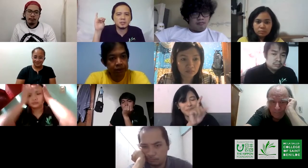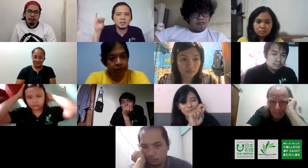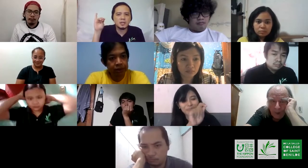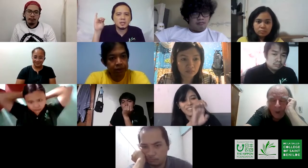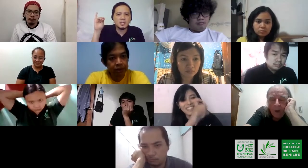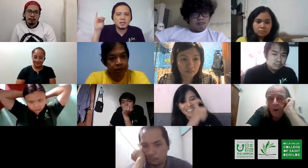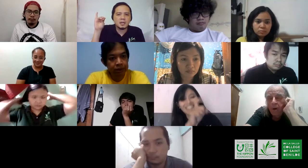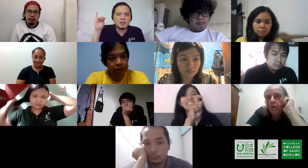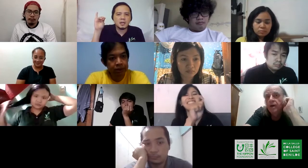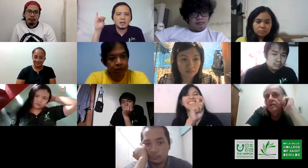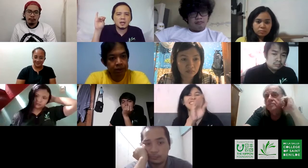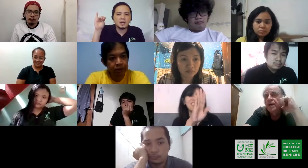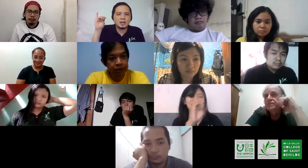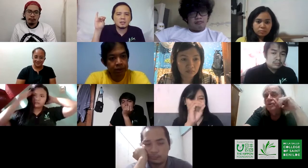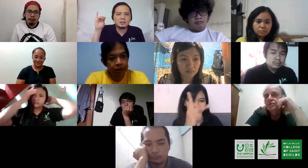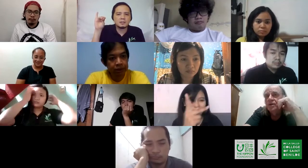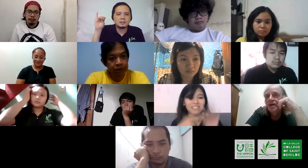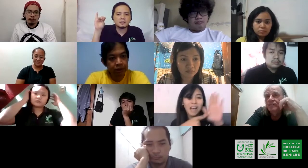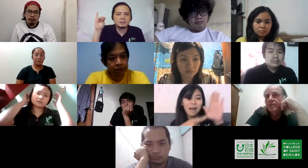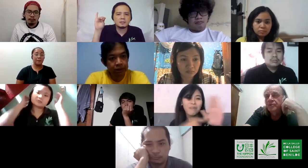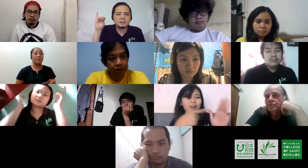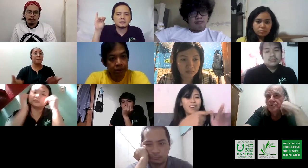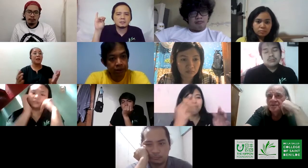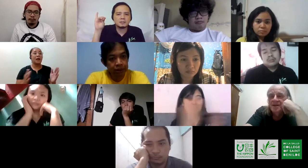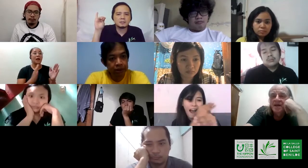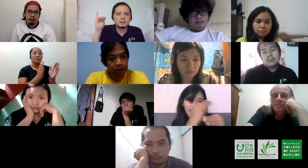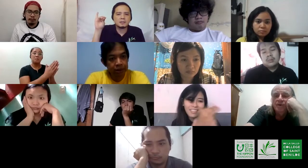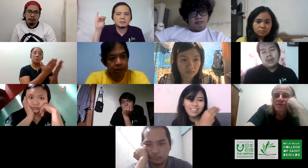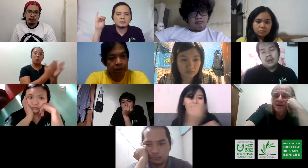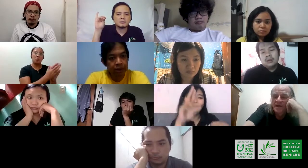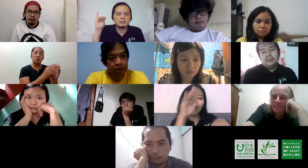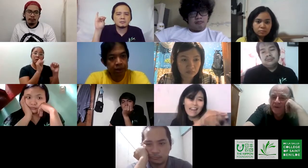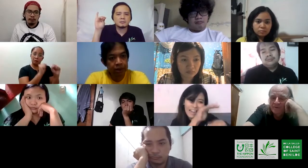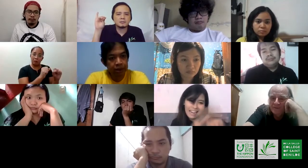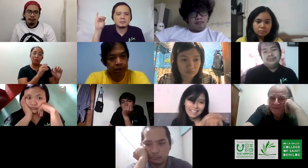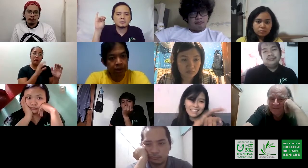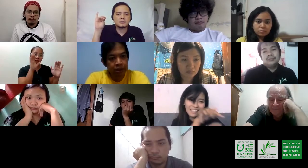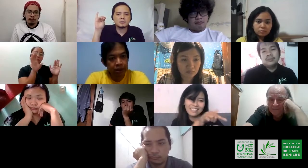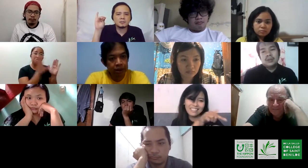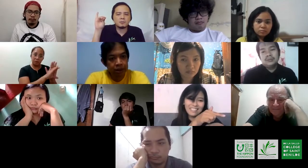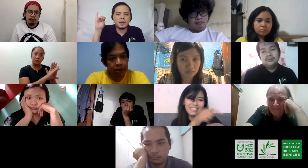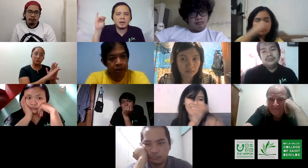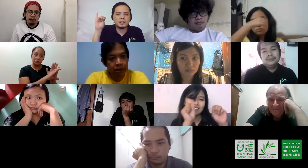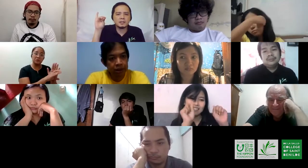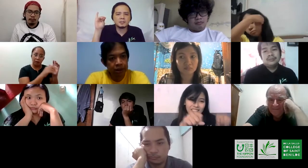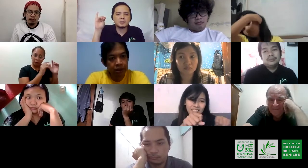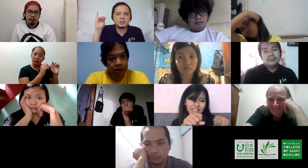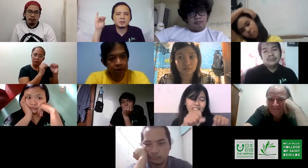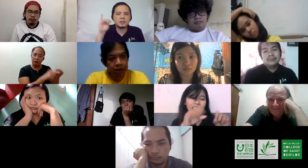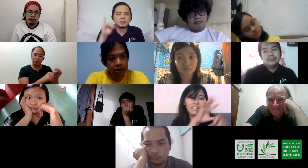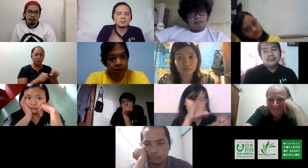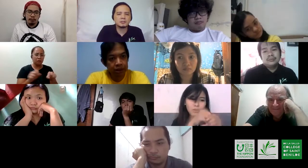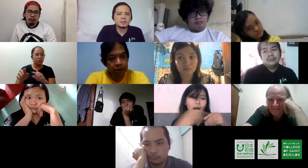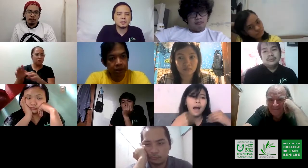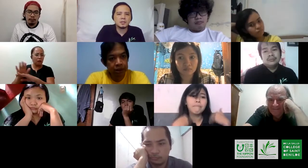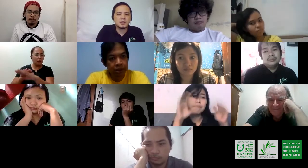textbook, Well, textbooks can have pictures and handbooks can have pictures. so math, English,